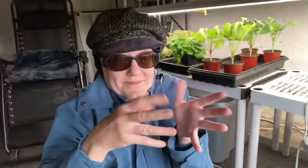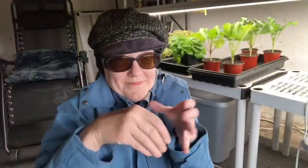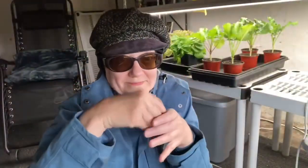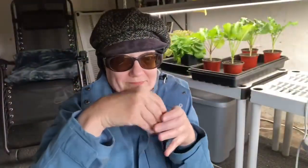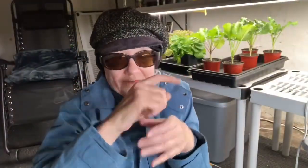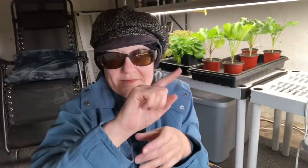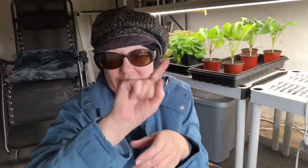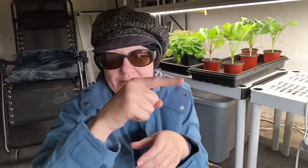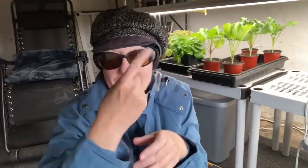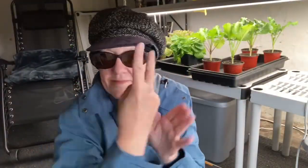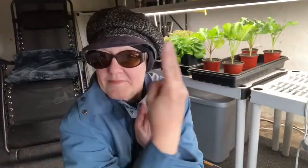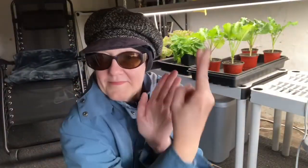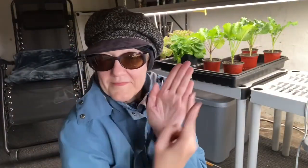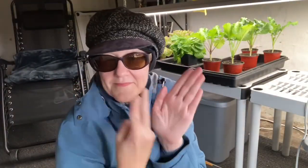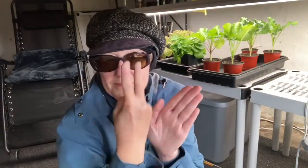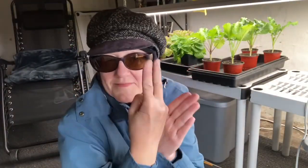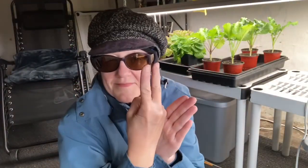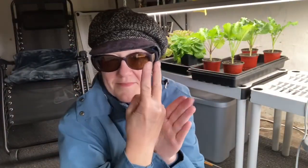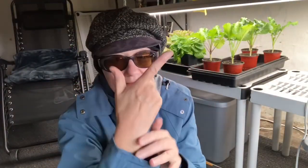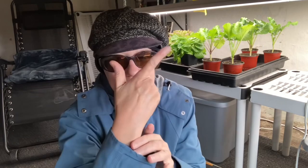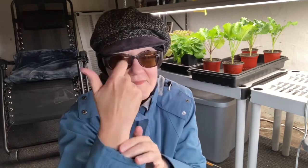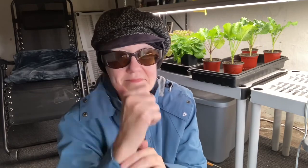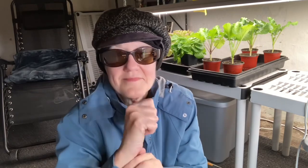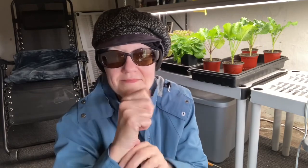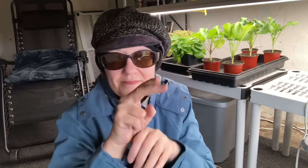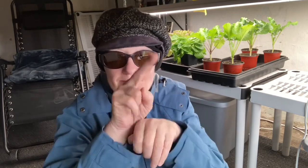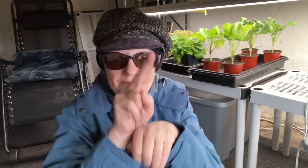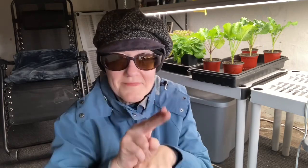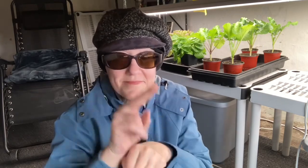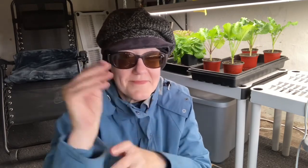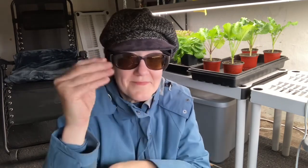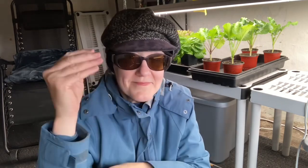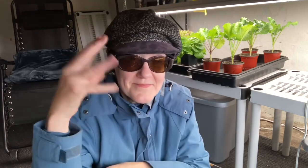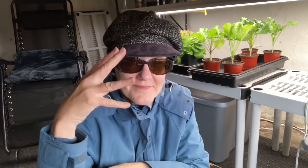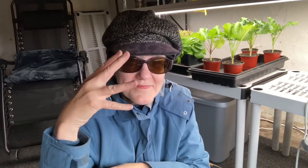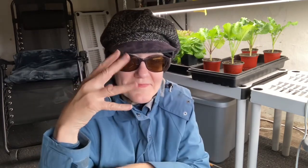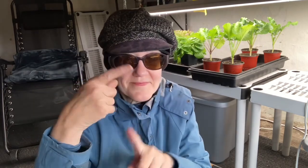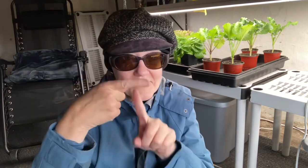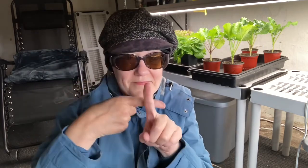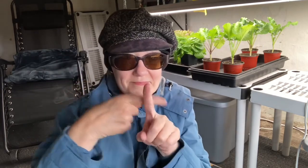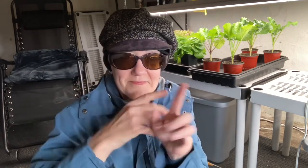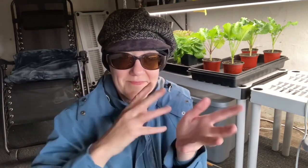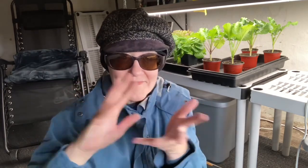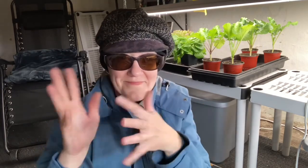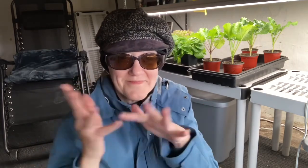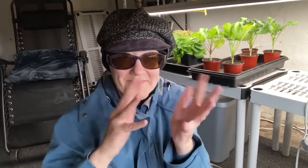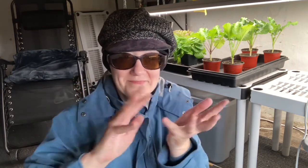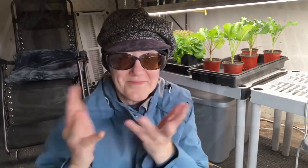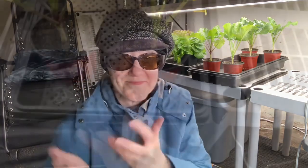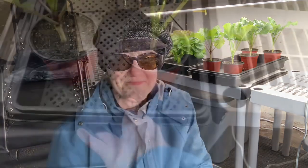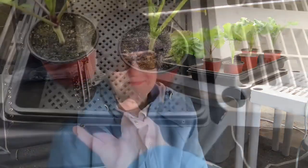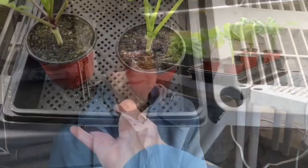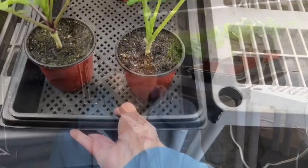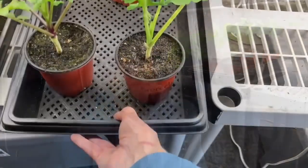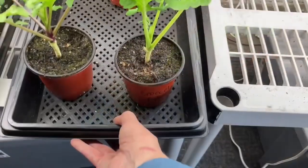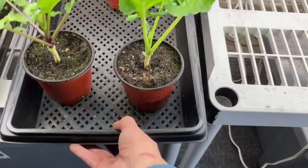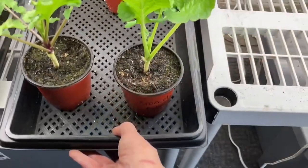Today, I'm only going to leave them outside for 2 hours because they're not used to the sun, the temperature, and the wind.